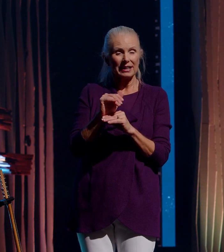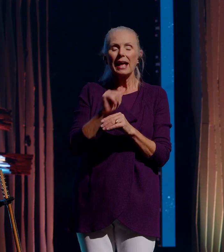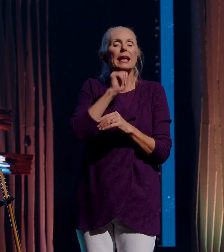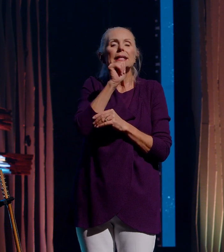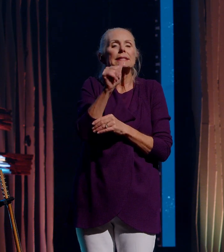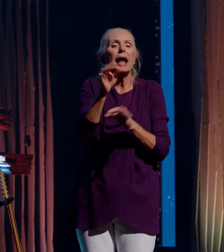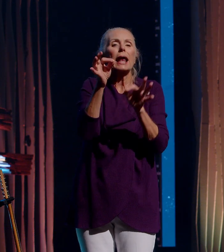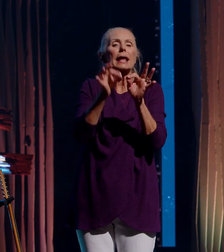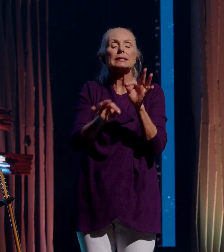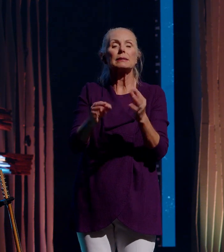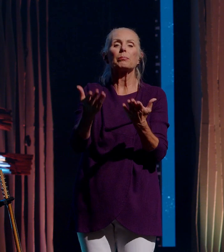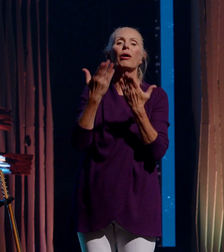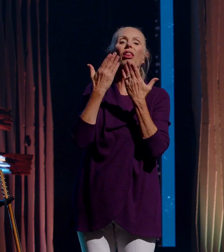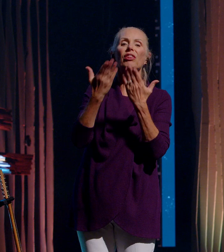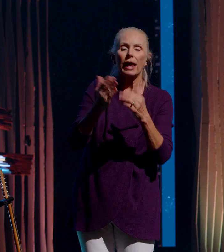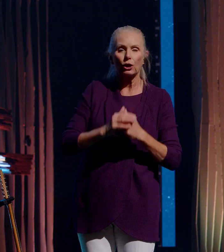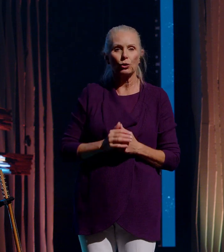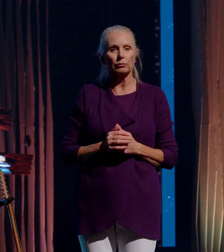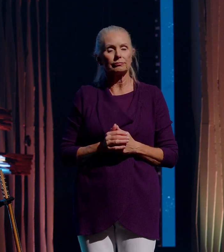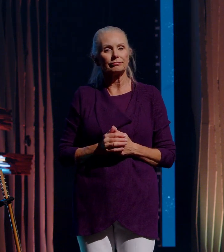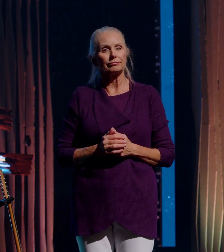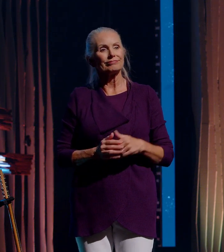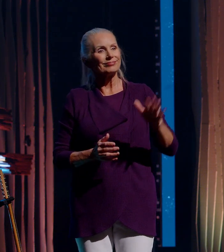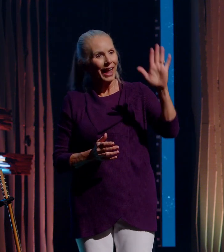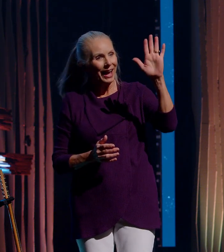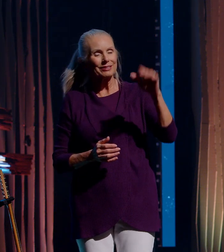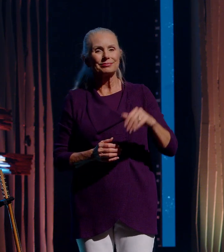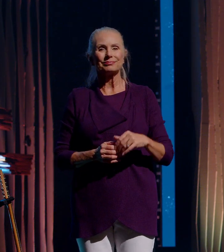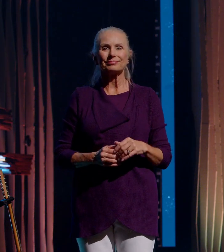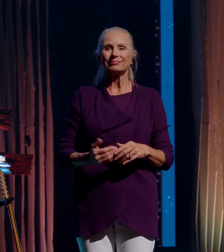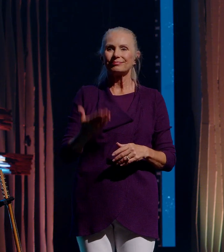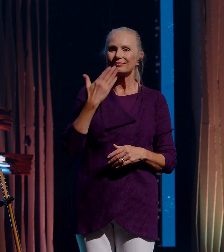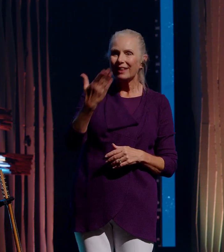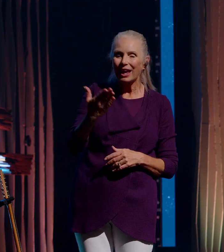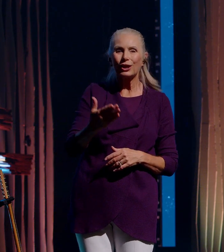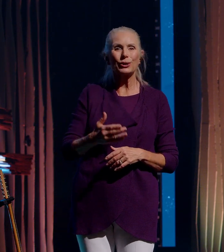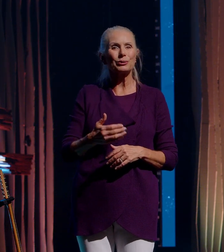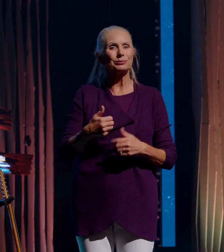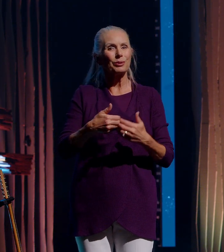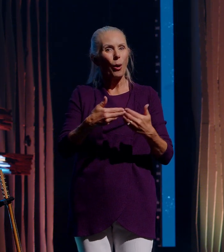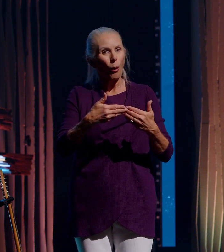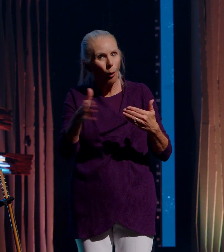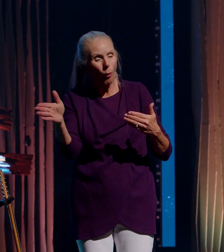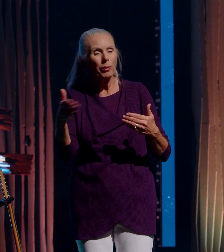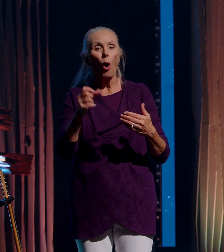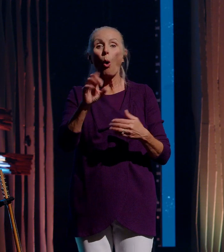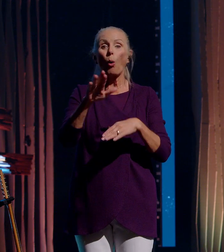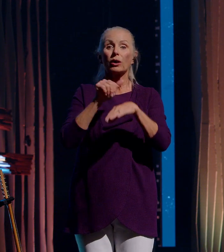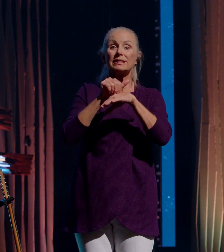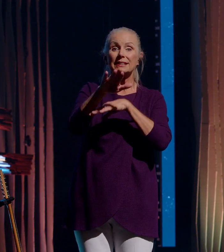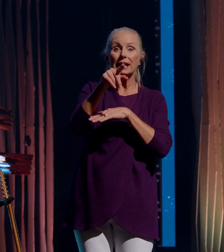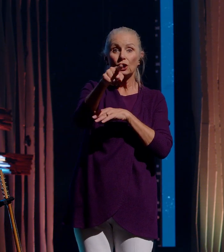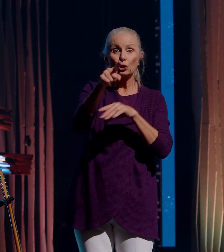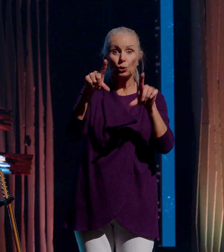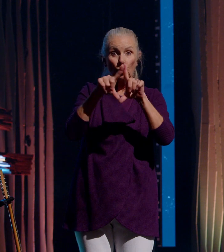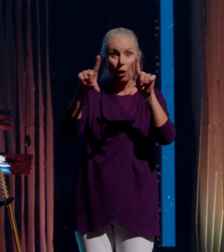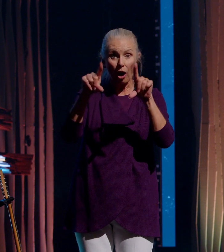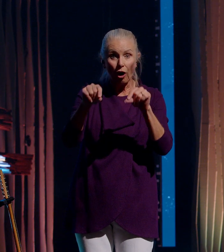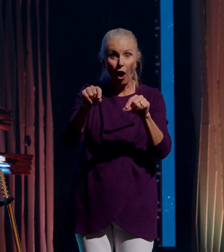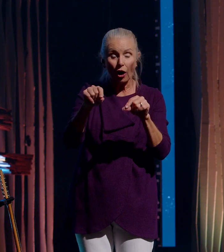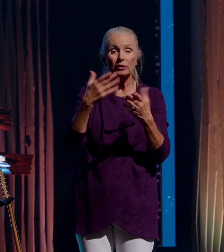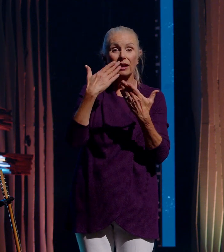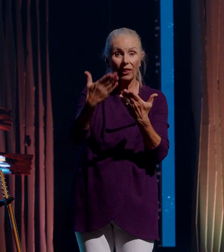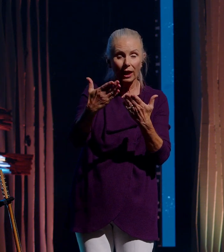that people exchange when they hold open a door, or in some of those thank you cards that you feel like you need to write,